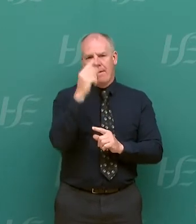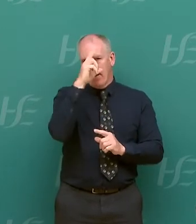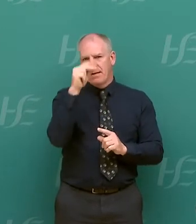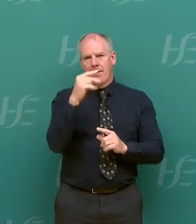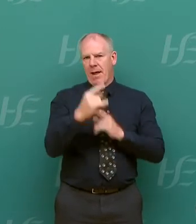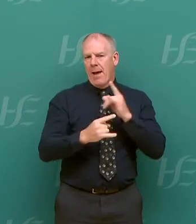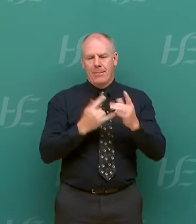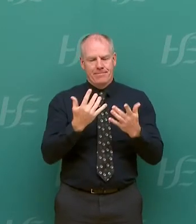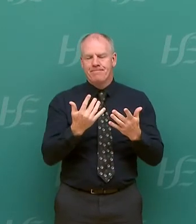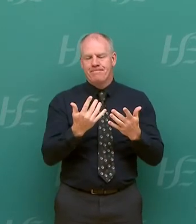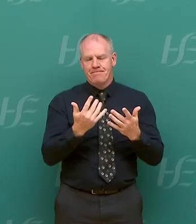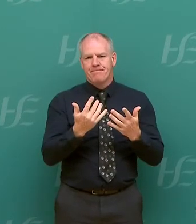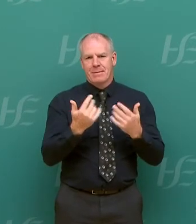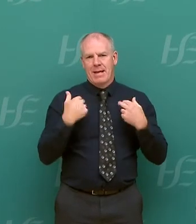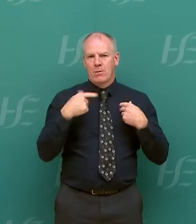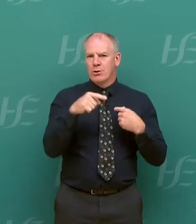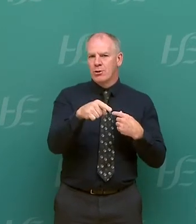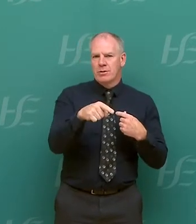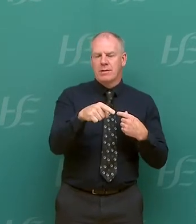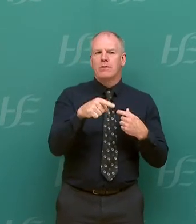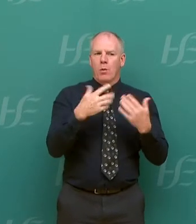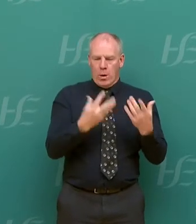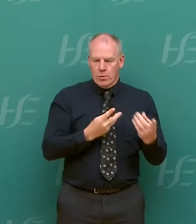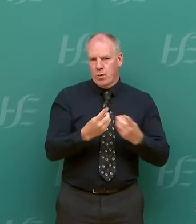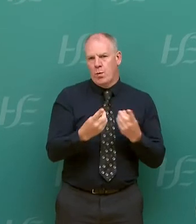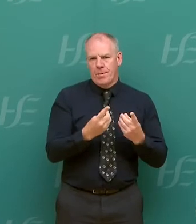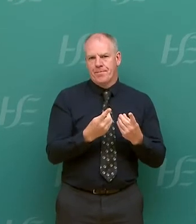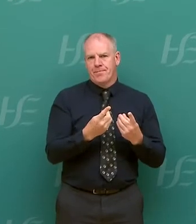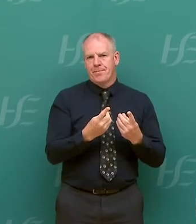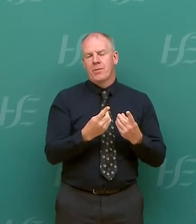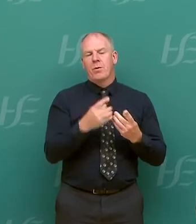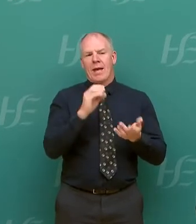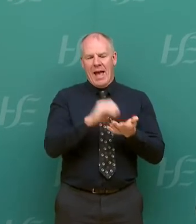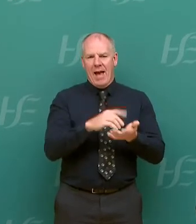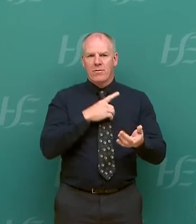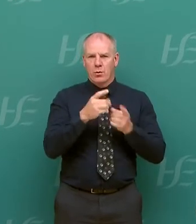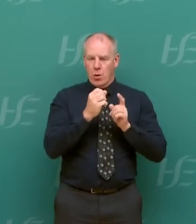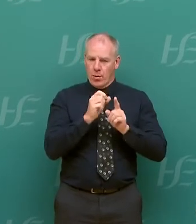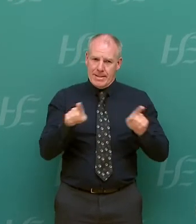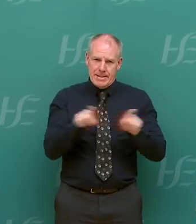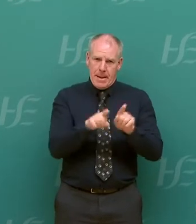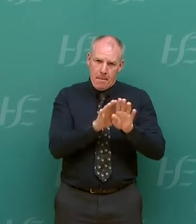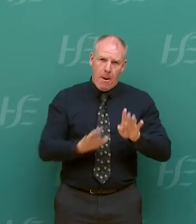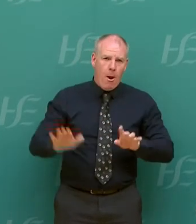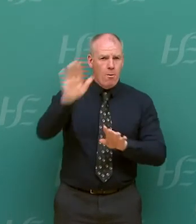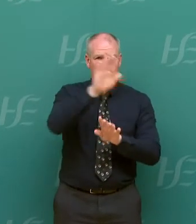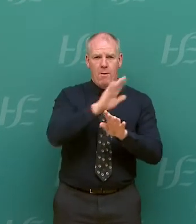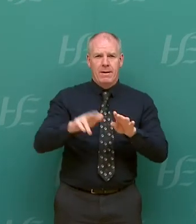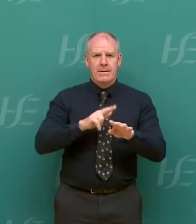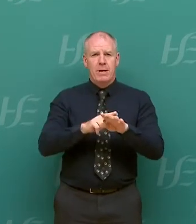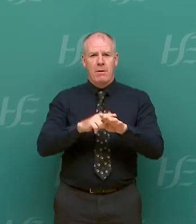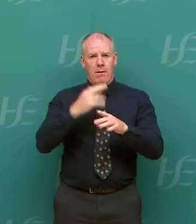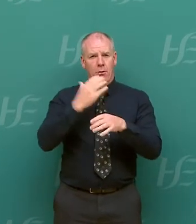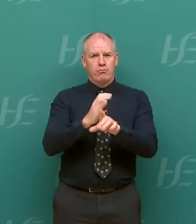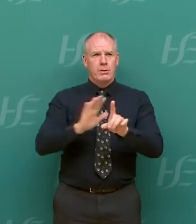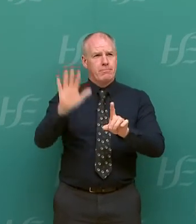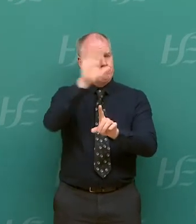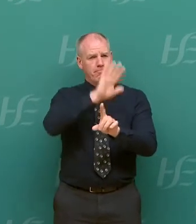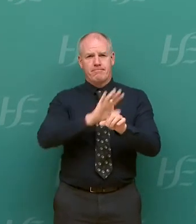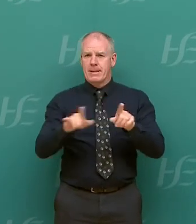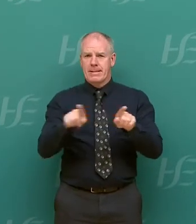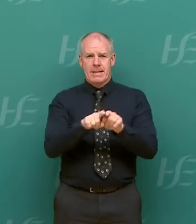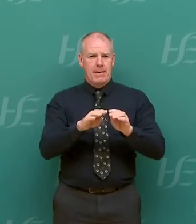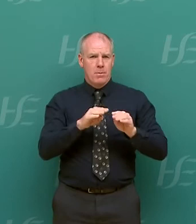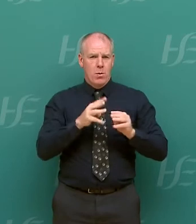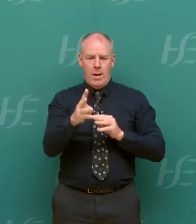that might happen, and that's the way we want to do it. We want to make sure that that's done consistently, nationally in the same way, and we're